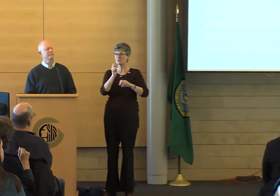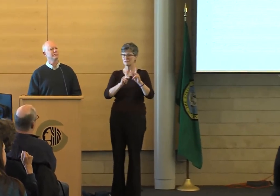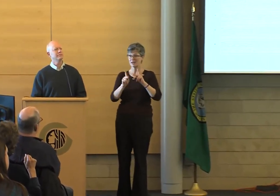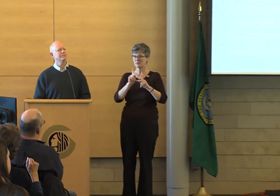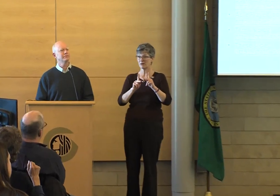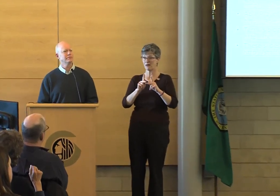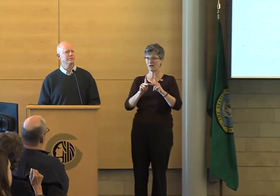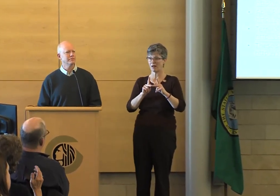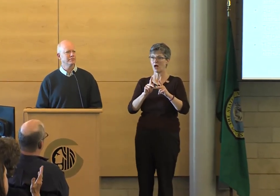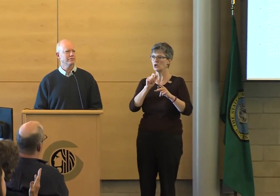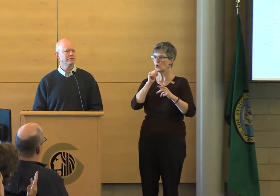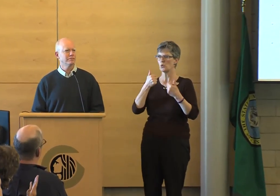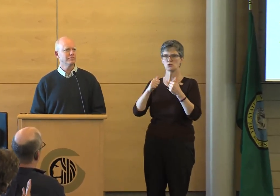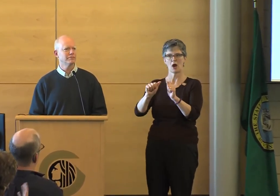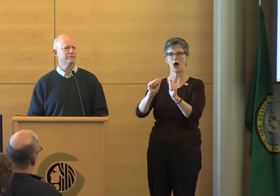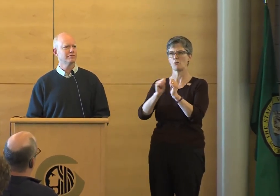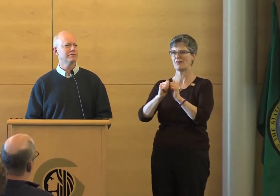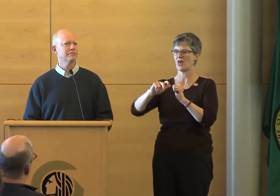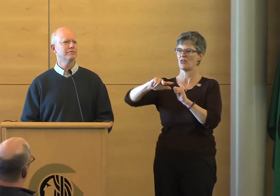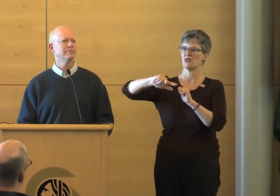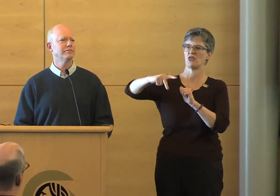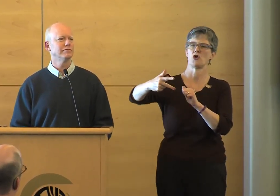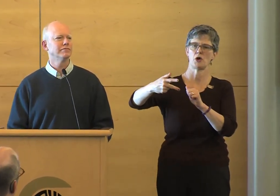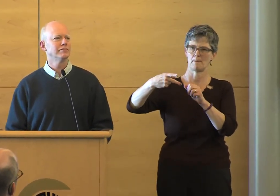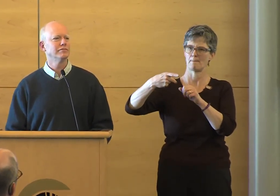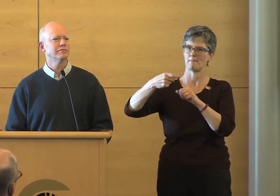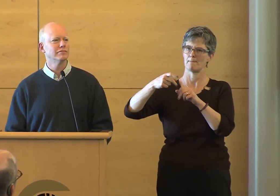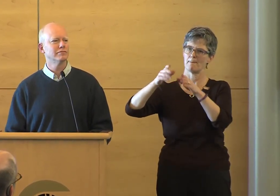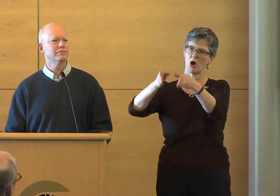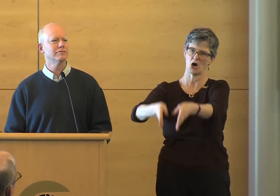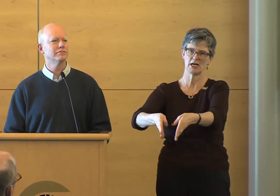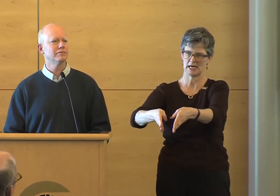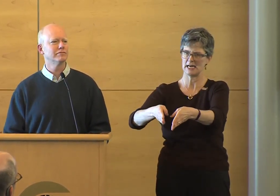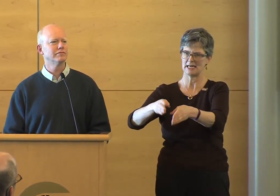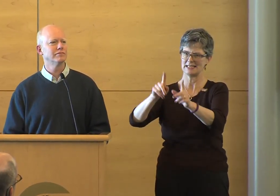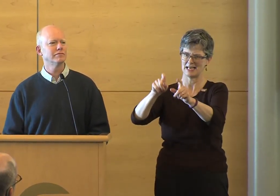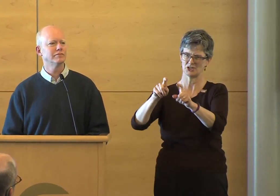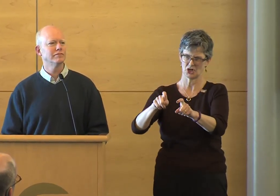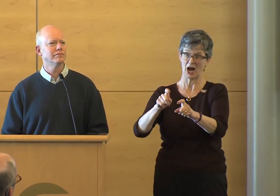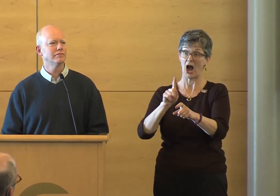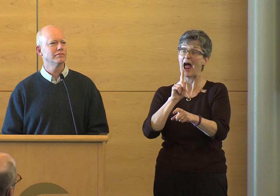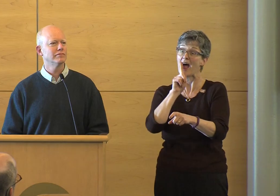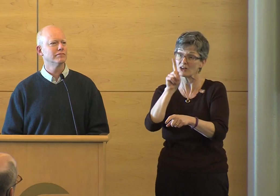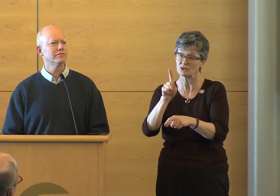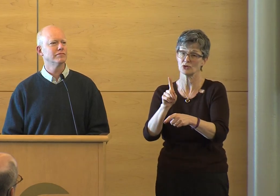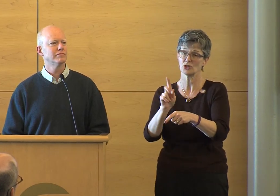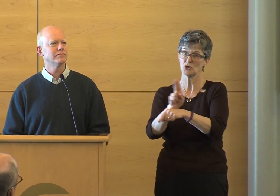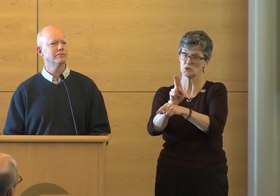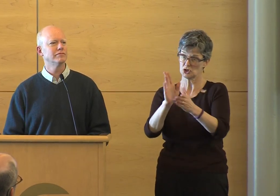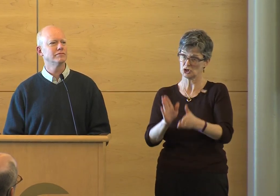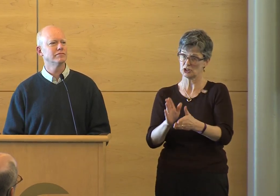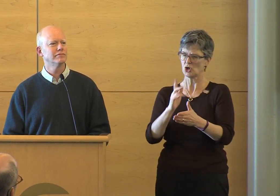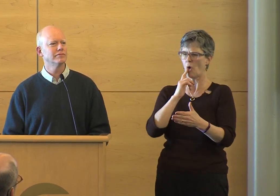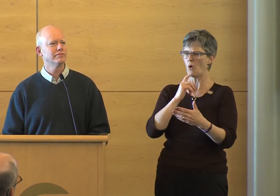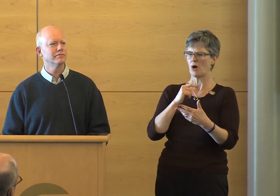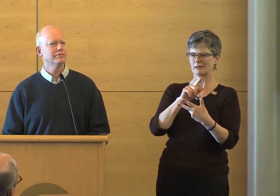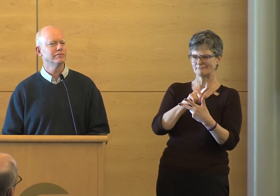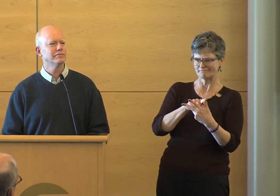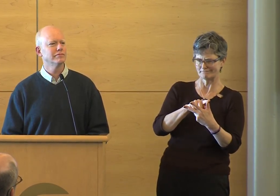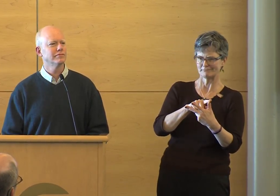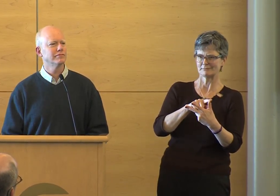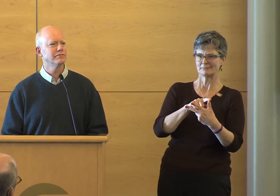use in-house staff or developers or something. Does this seem accessible? Is JAWS reading this or whatever? And then most people skip the most